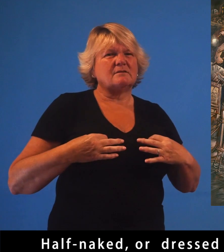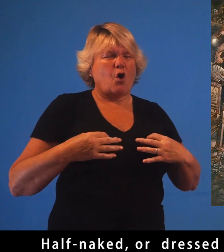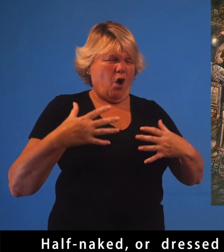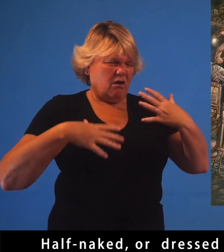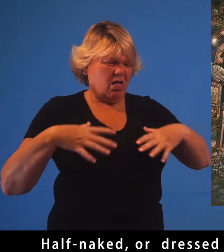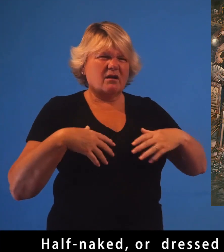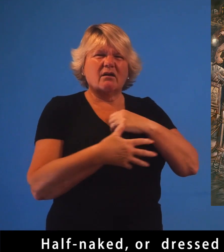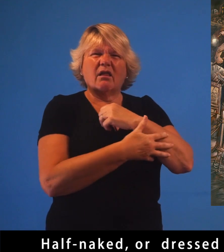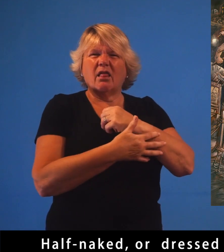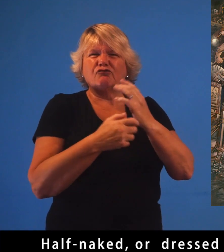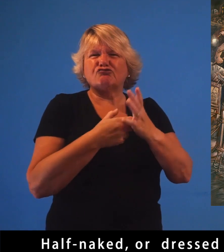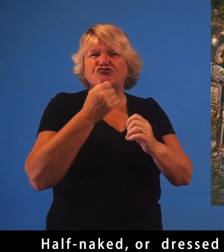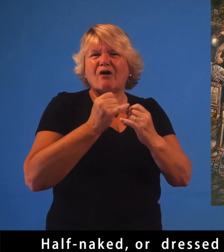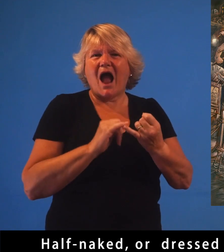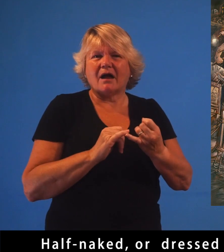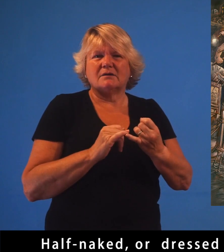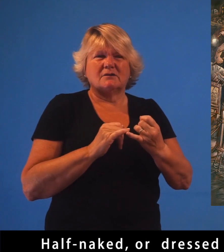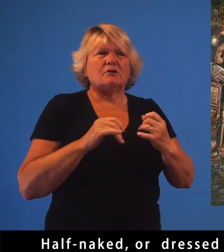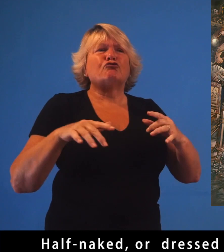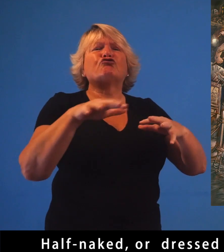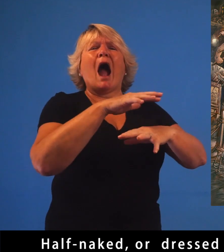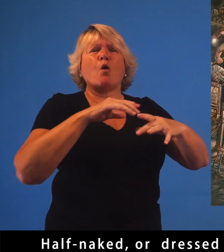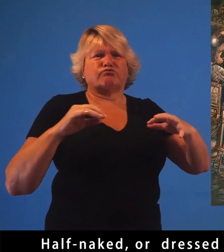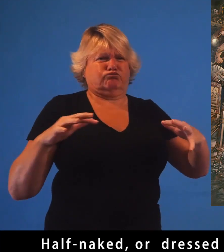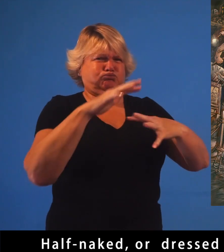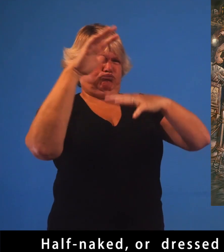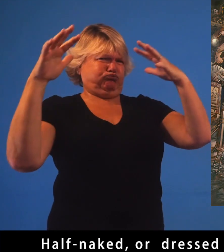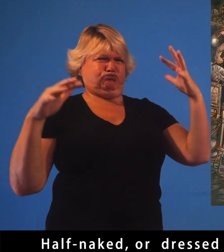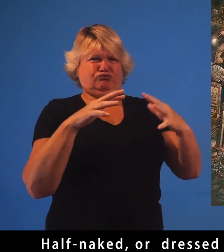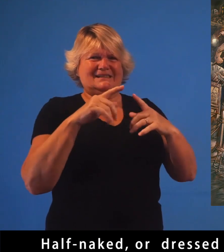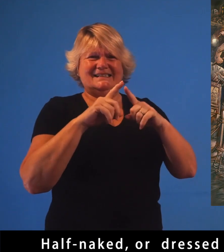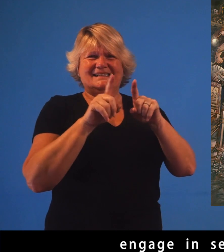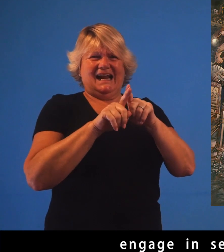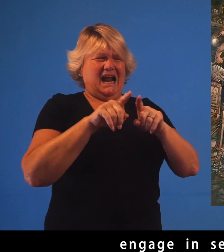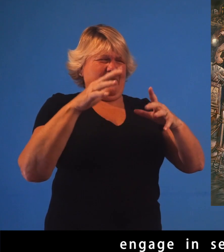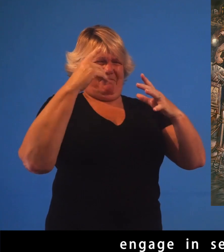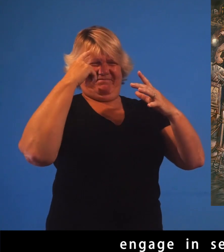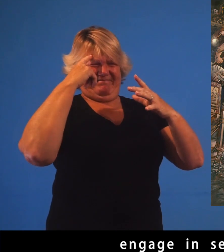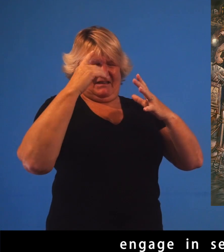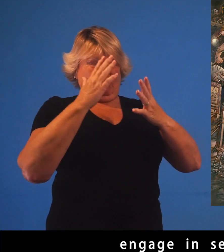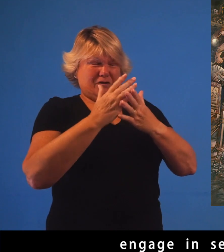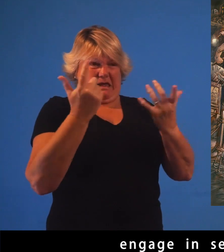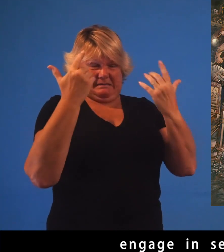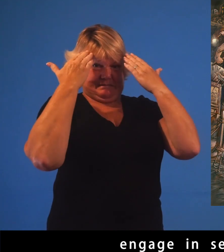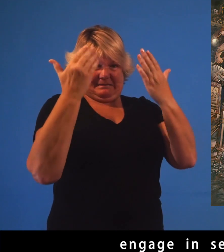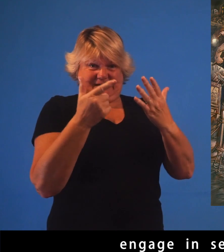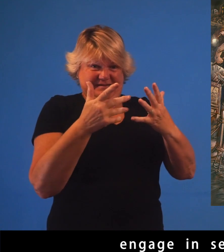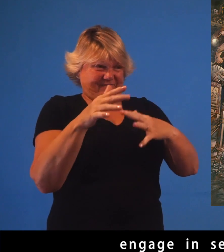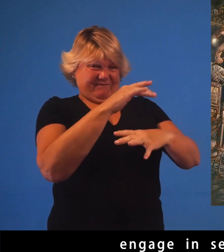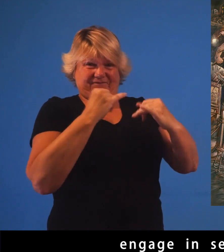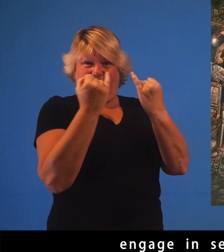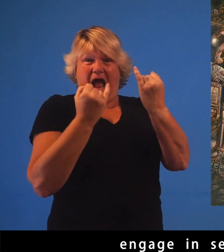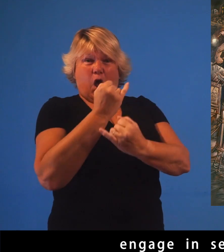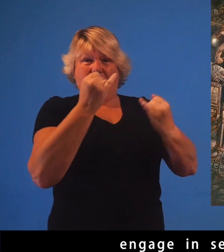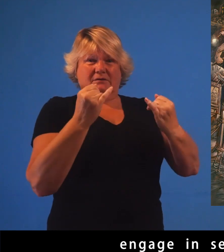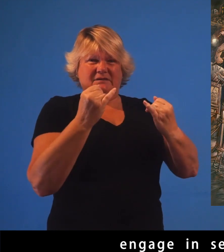Half naked, or dressed in rags, the riotous crowd engage in seemingly